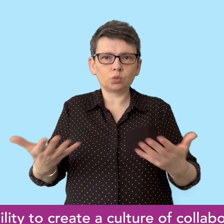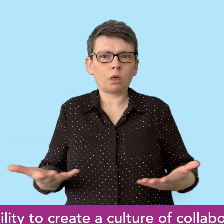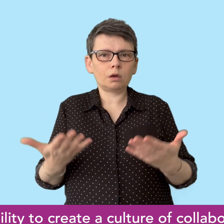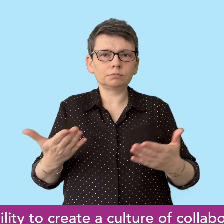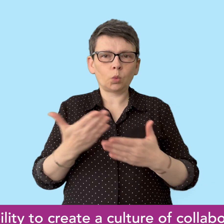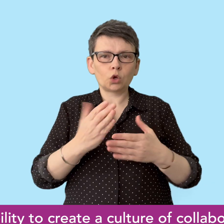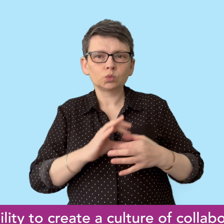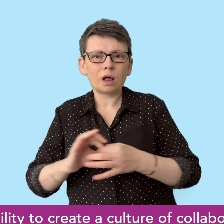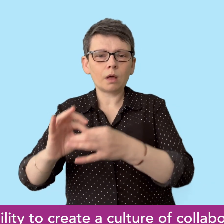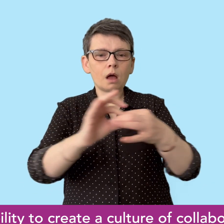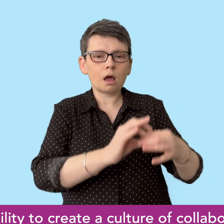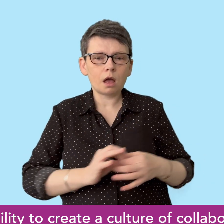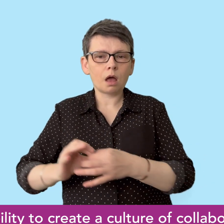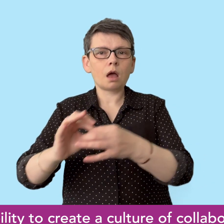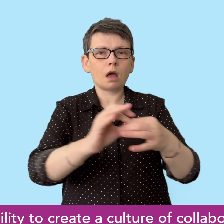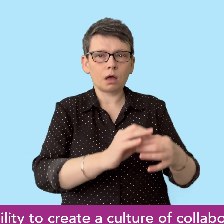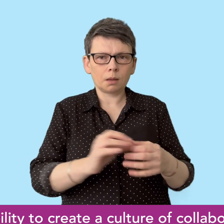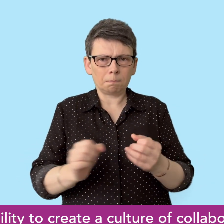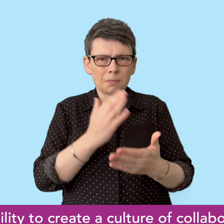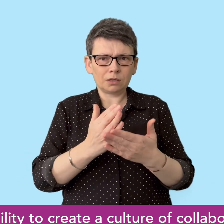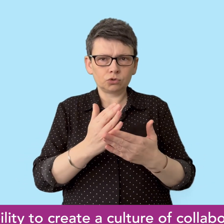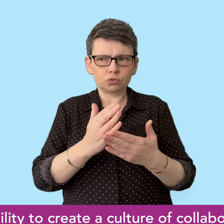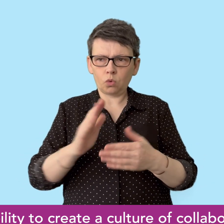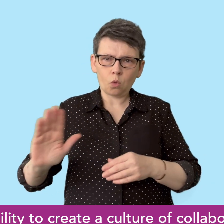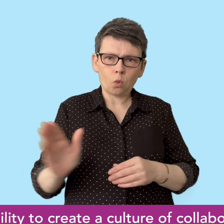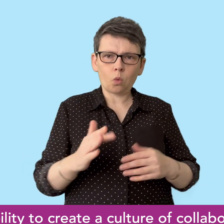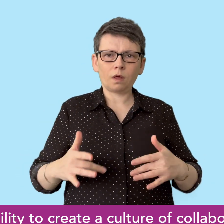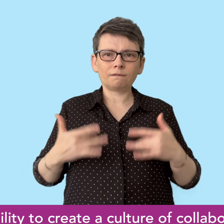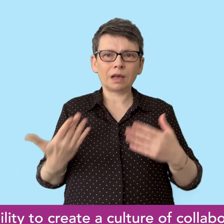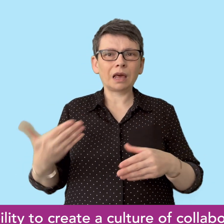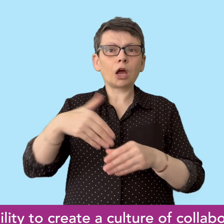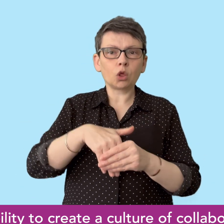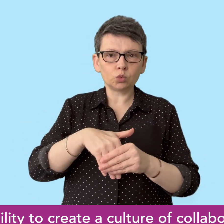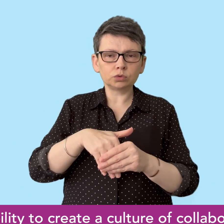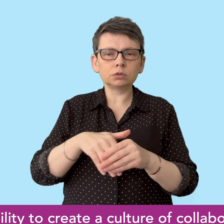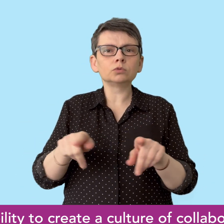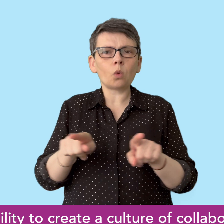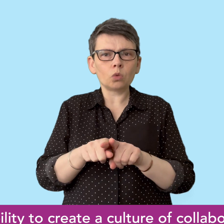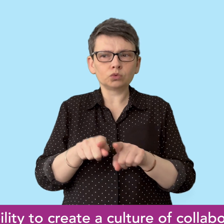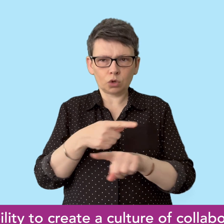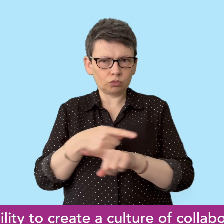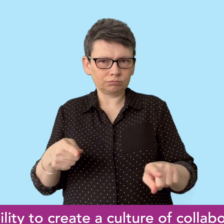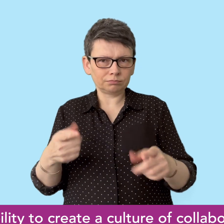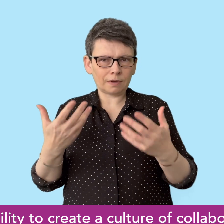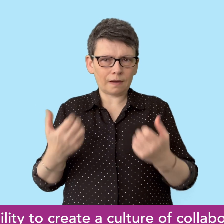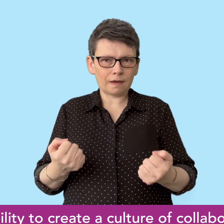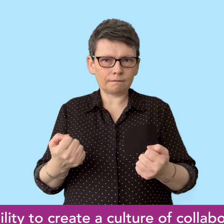Ability to create a culture of collaboration, inclusion, and high performance.